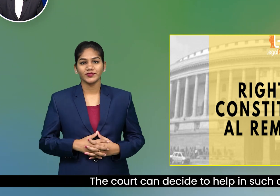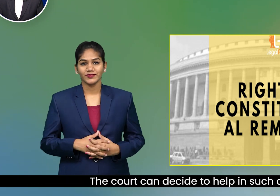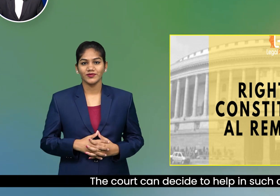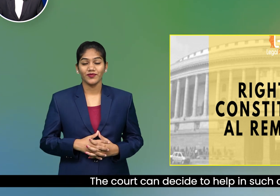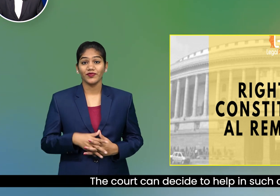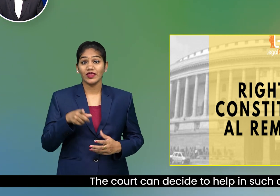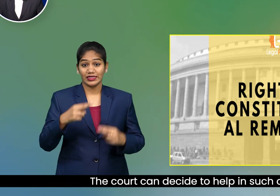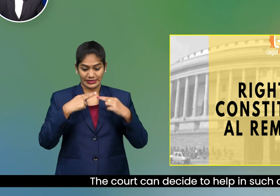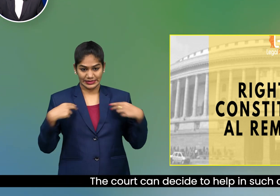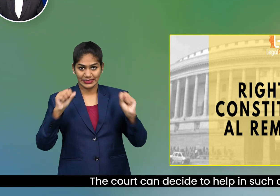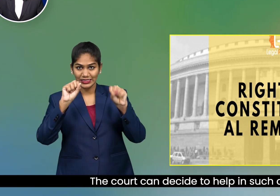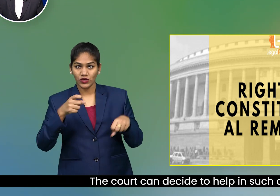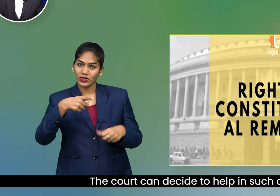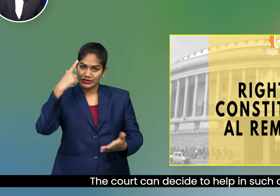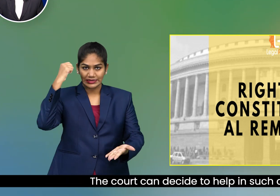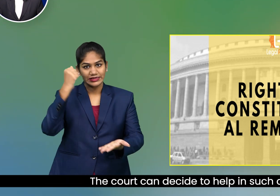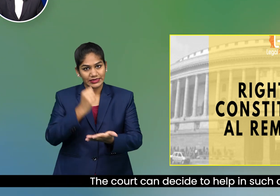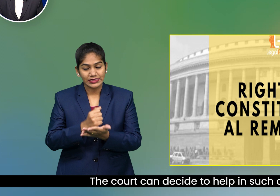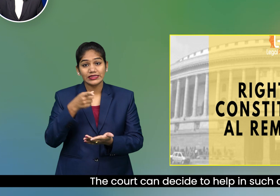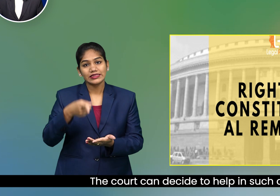The court can decide to help in such cases.